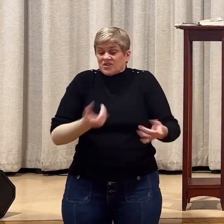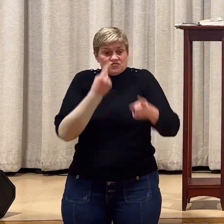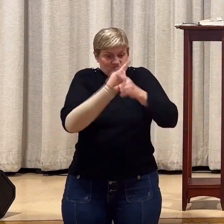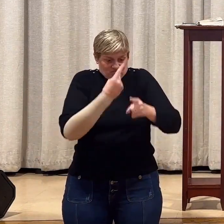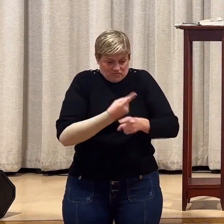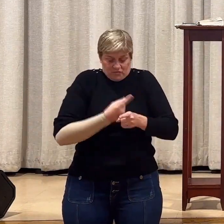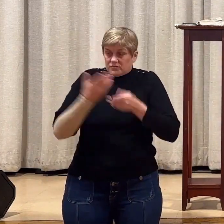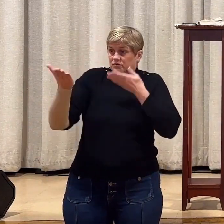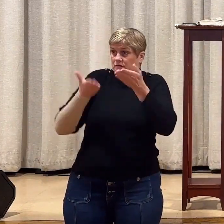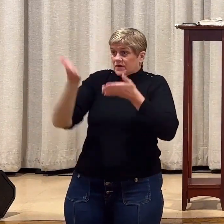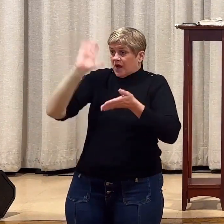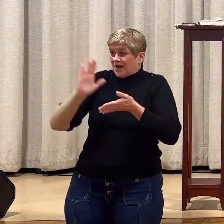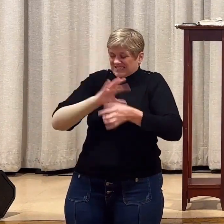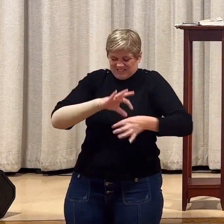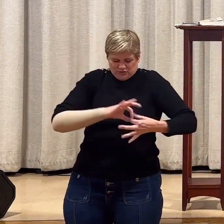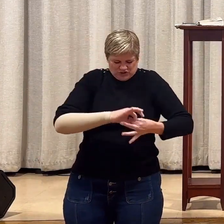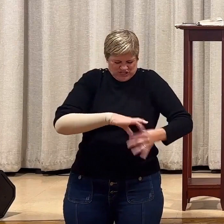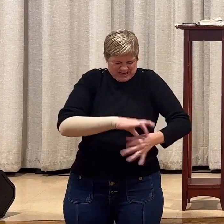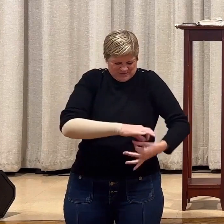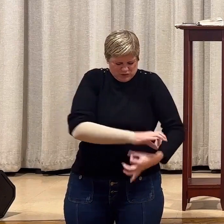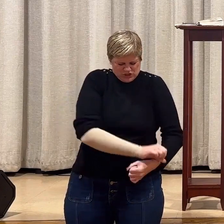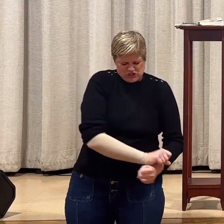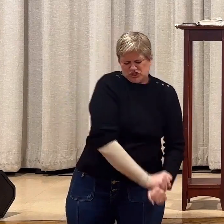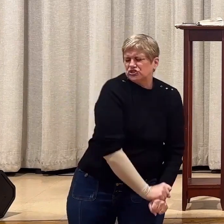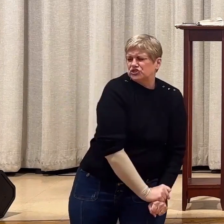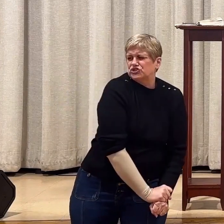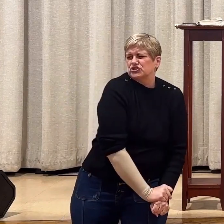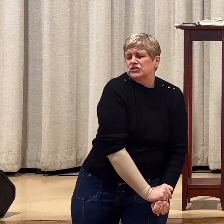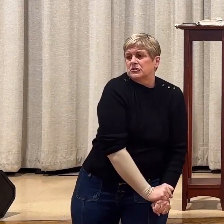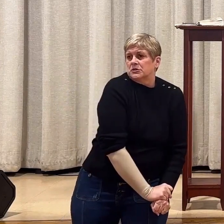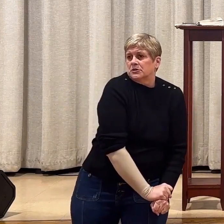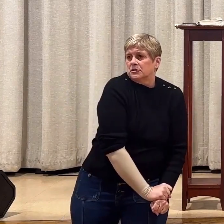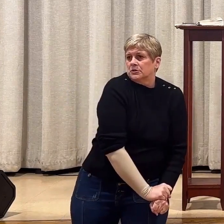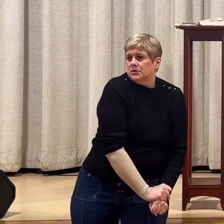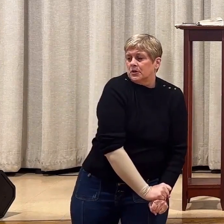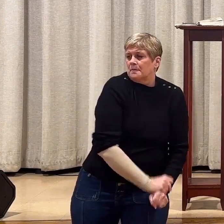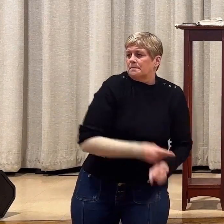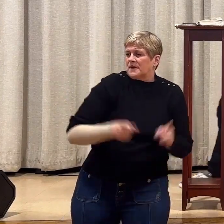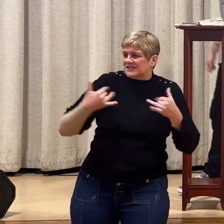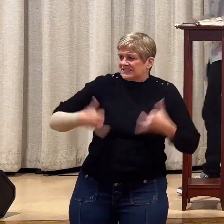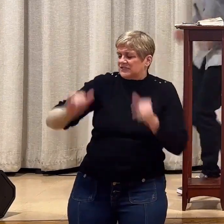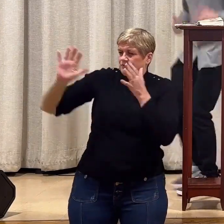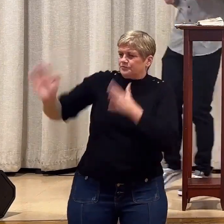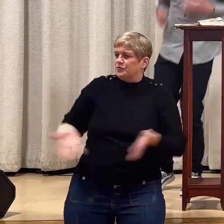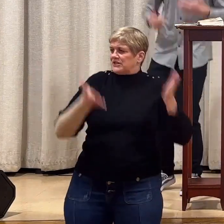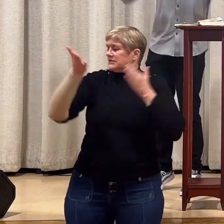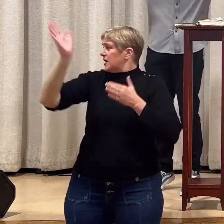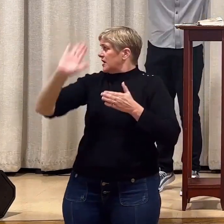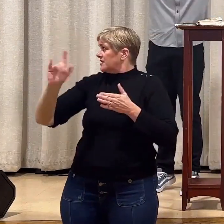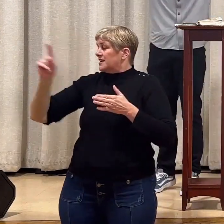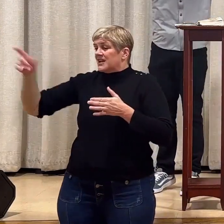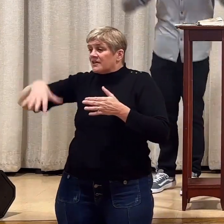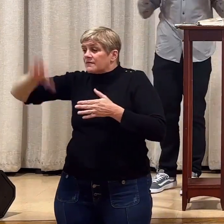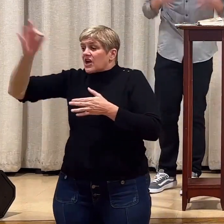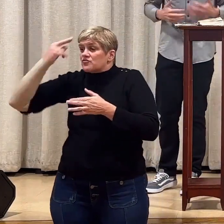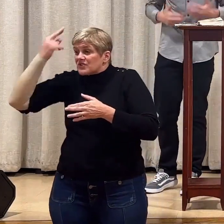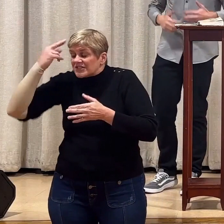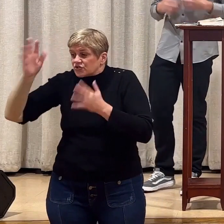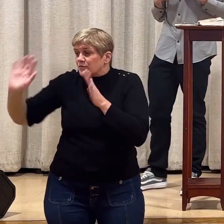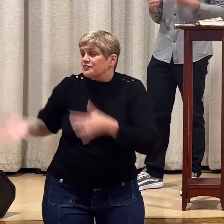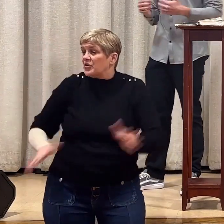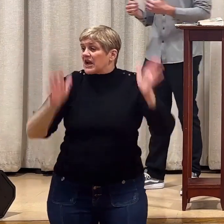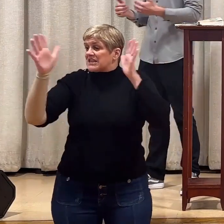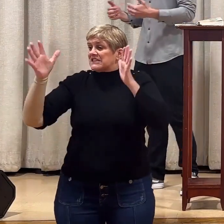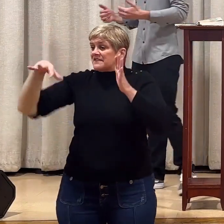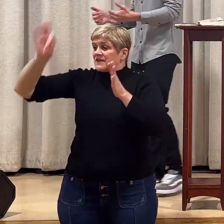And those chains were binding on him, yet he found a reason to praise the Lord. He found a reason to rejoice. He found a reason